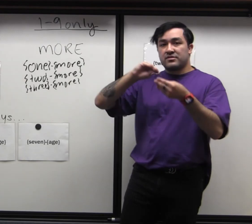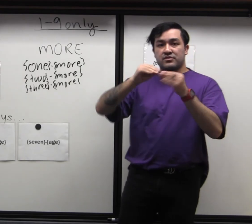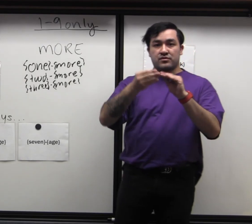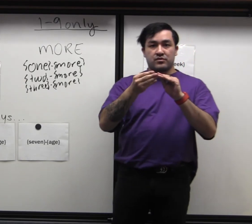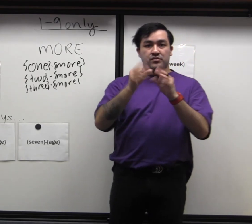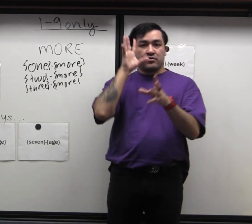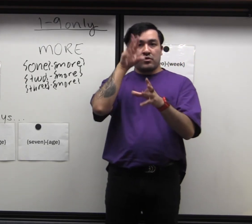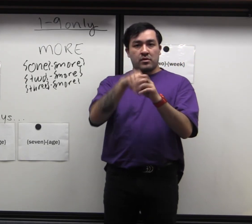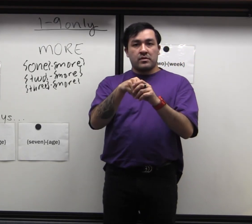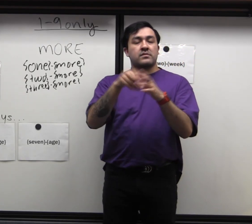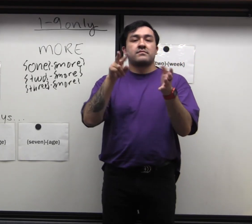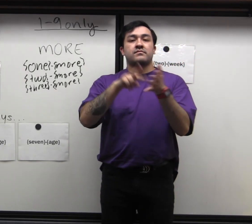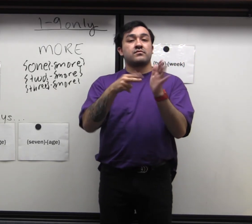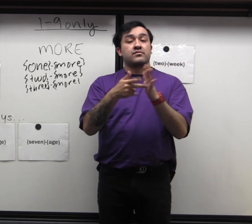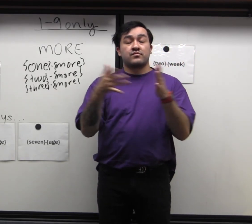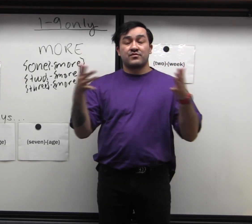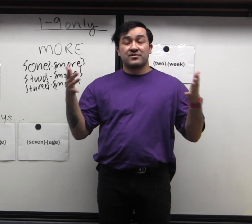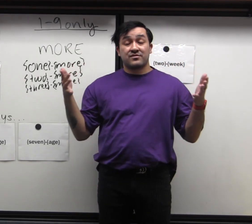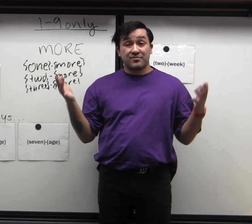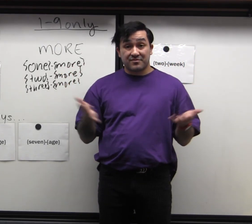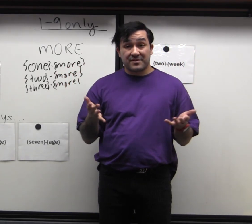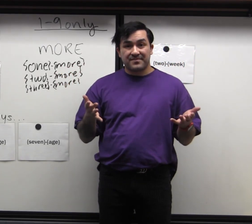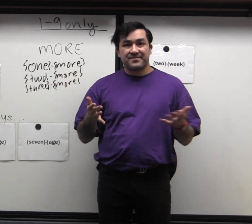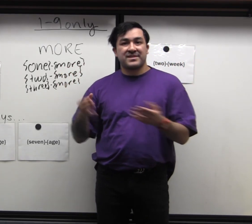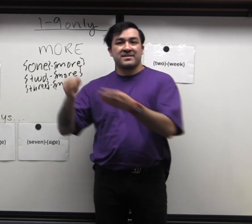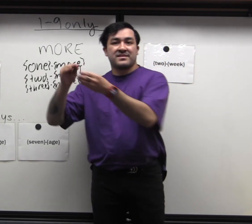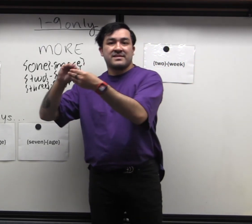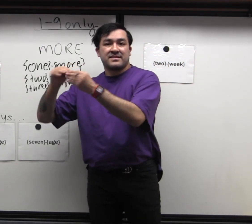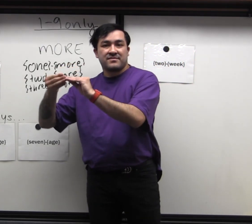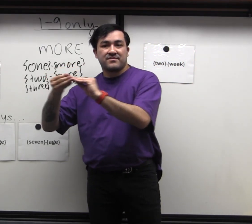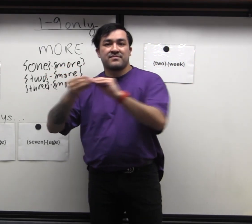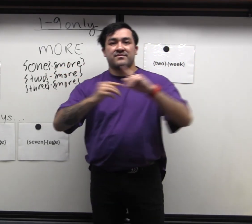So these are all the different ways we can incorporate numbers into